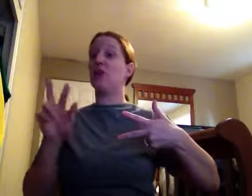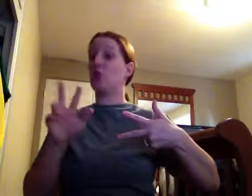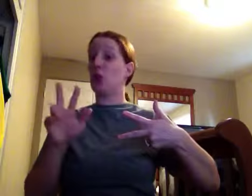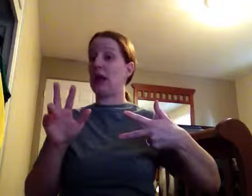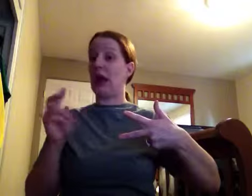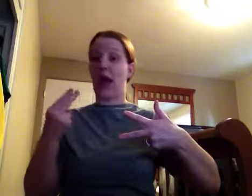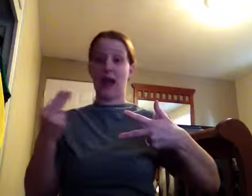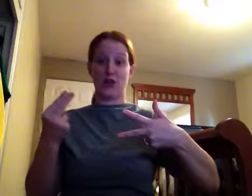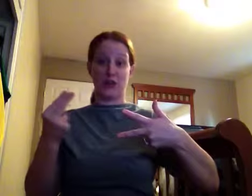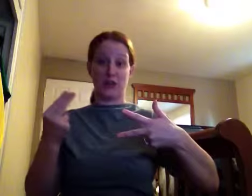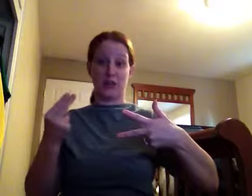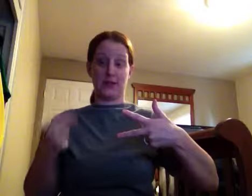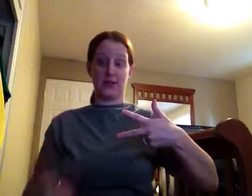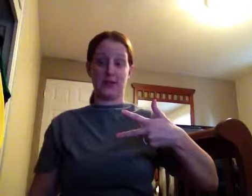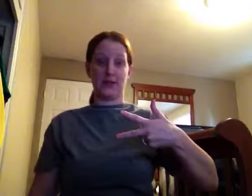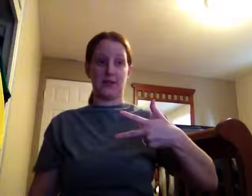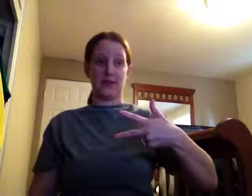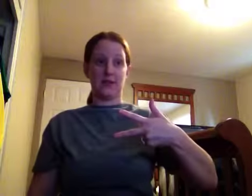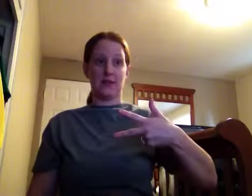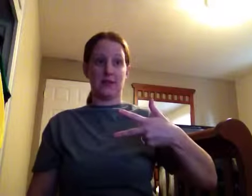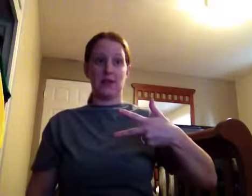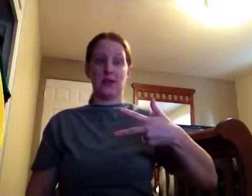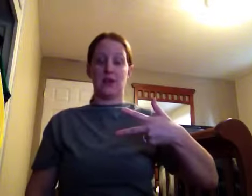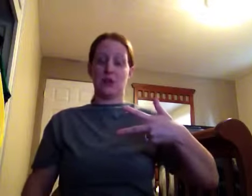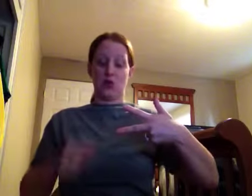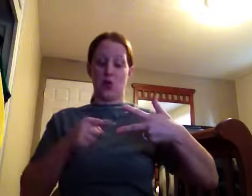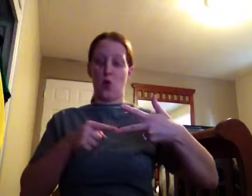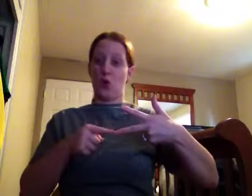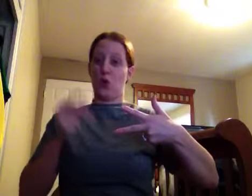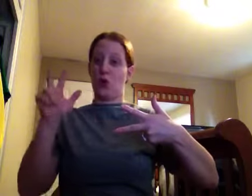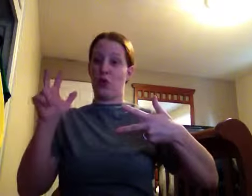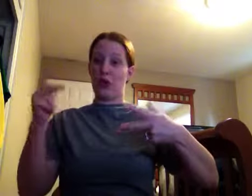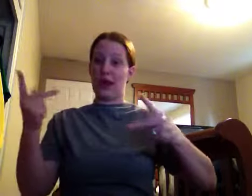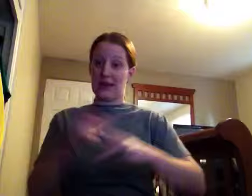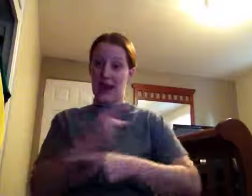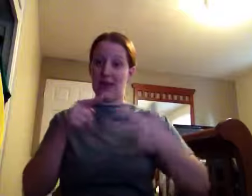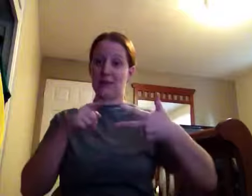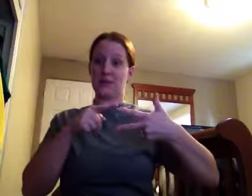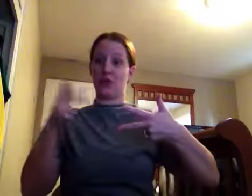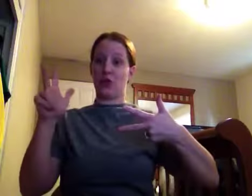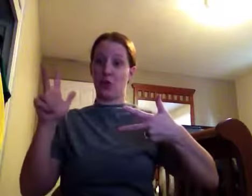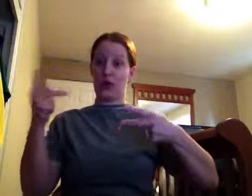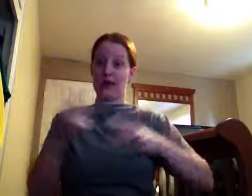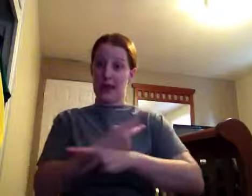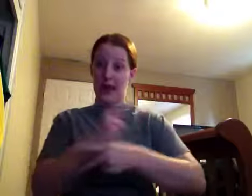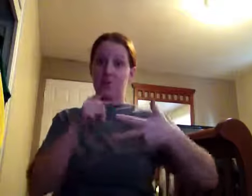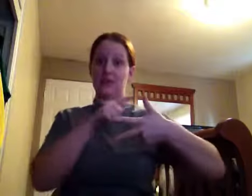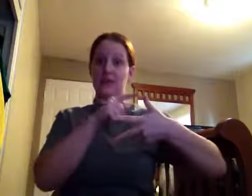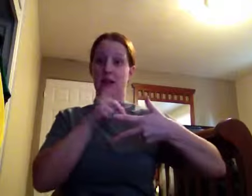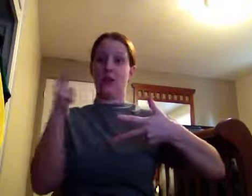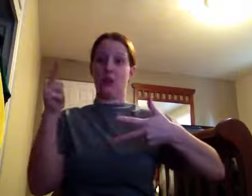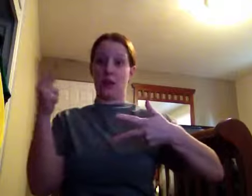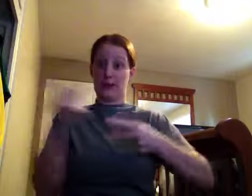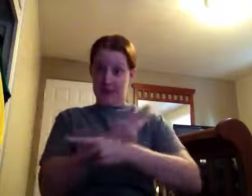So 3 times hydrogen's mass, 3 times aluminum's mass, and, by oxygen's mass, and 1 times